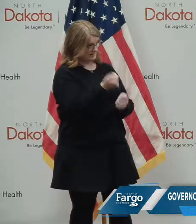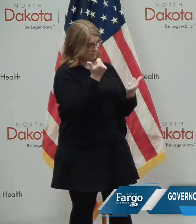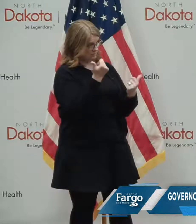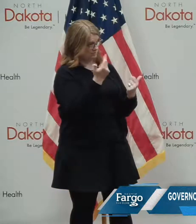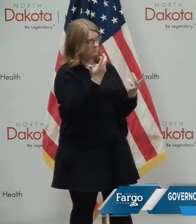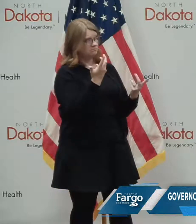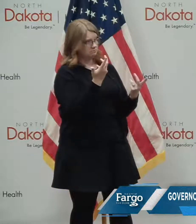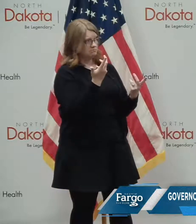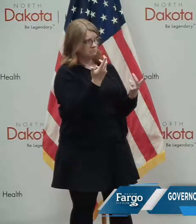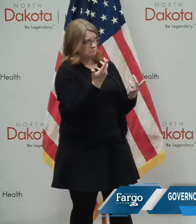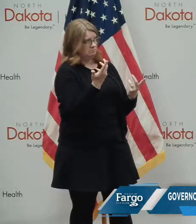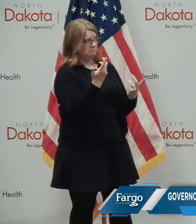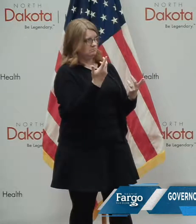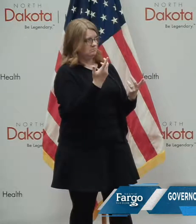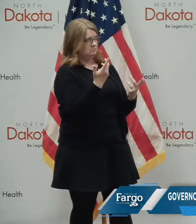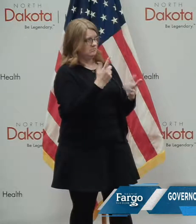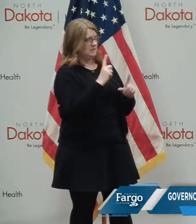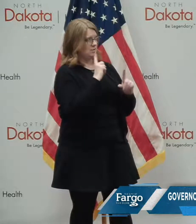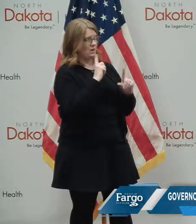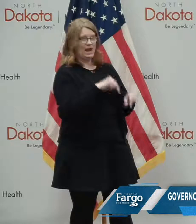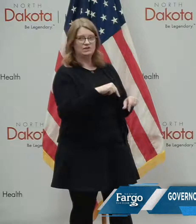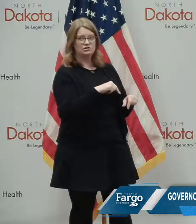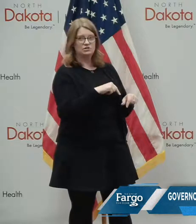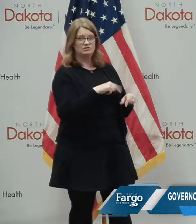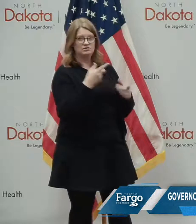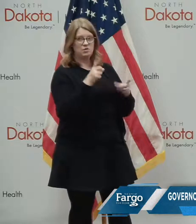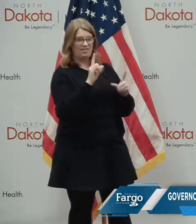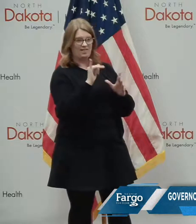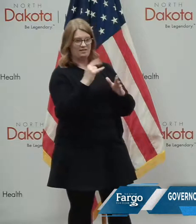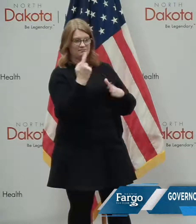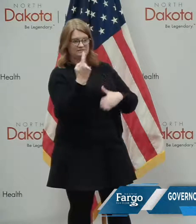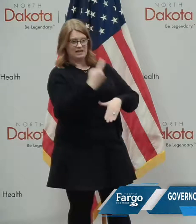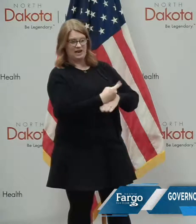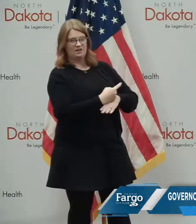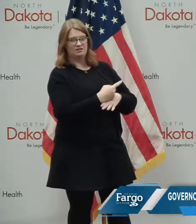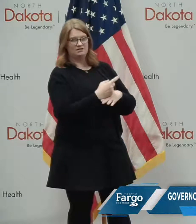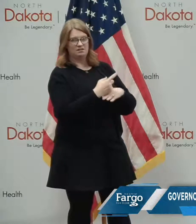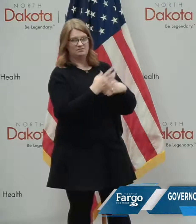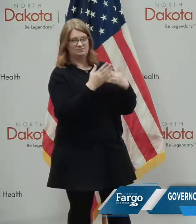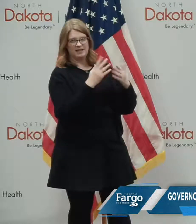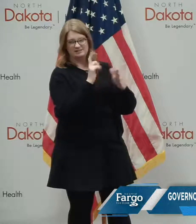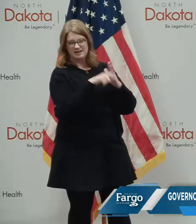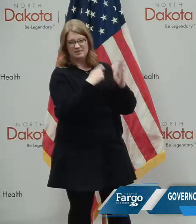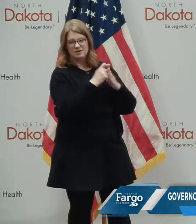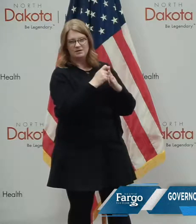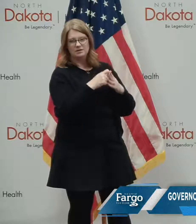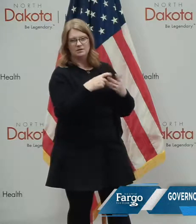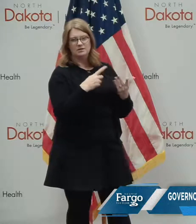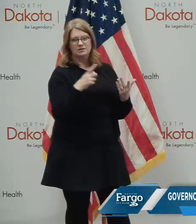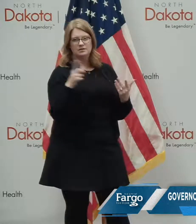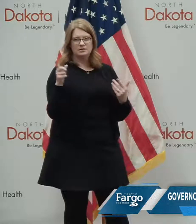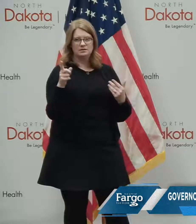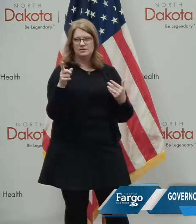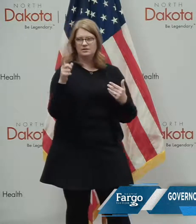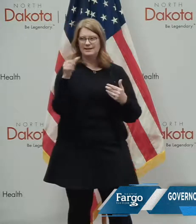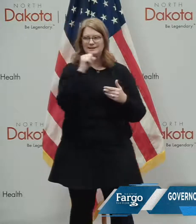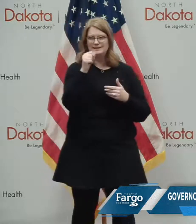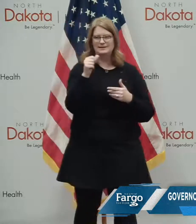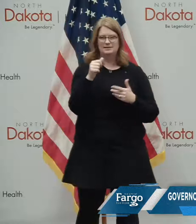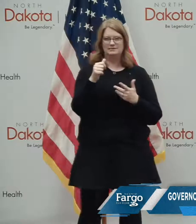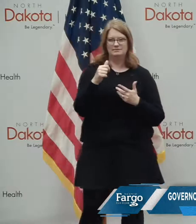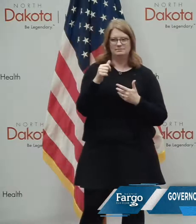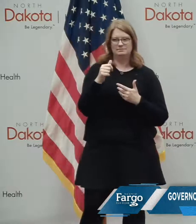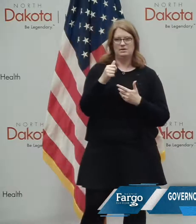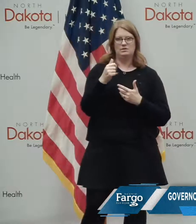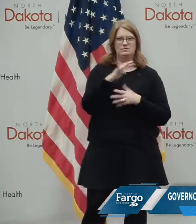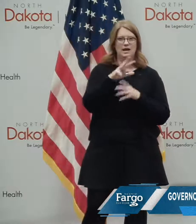actually, the reaction that was occurring during those days, I think was to someone like Dr. Mariani, who doesn't live on social media, I think